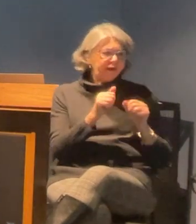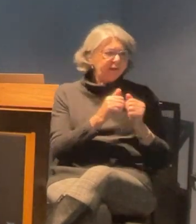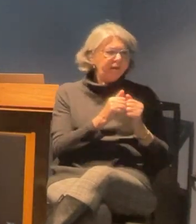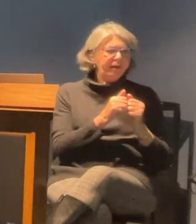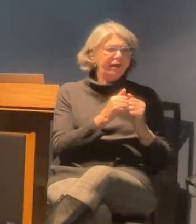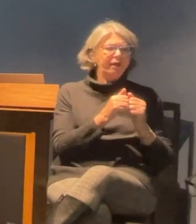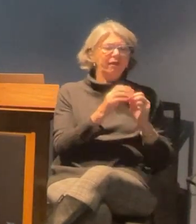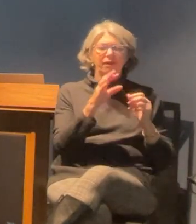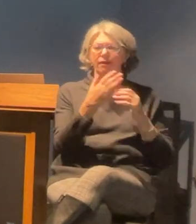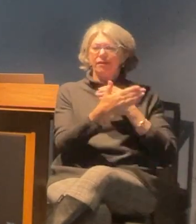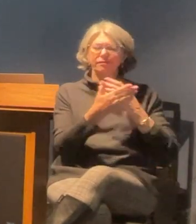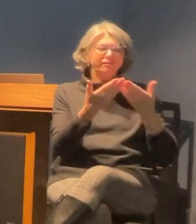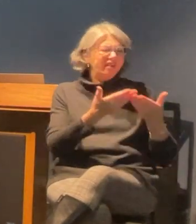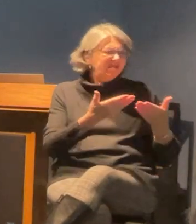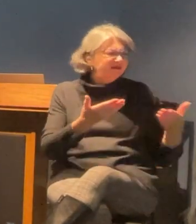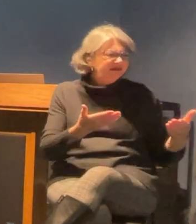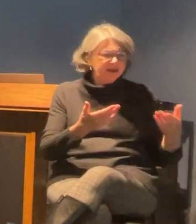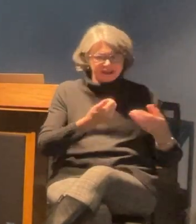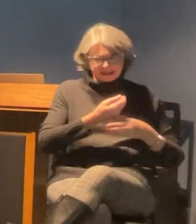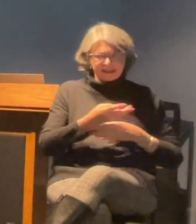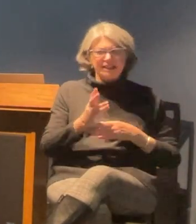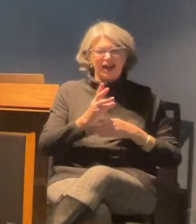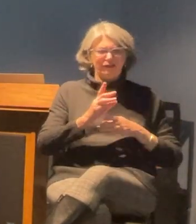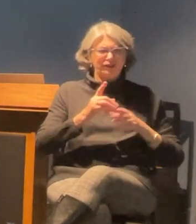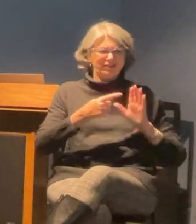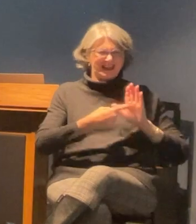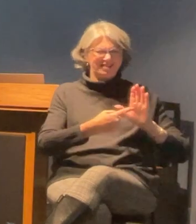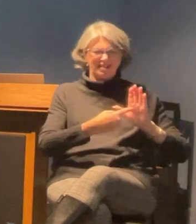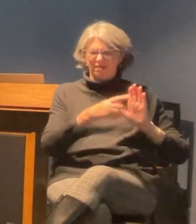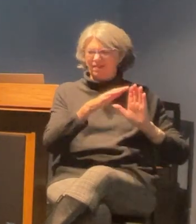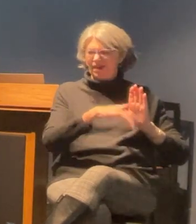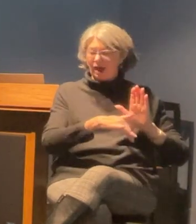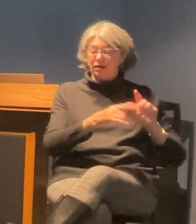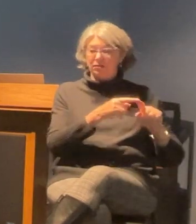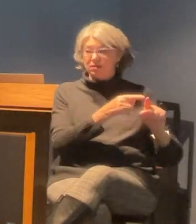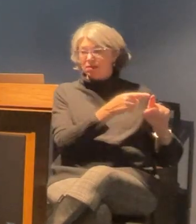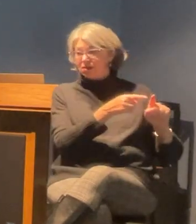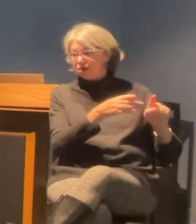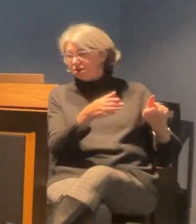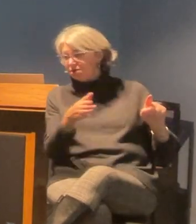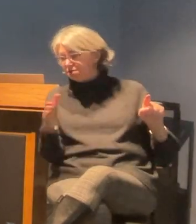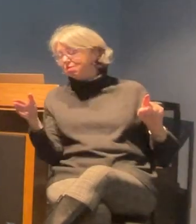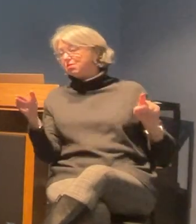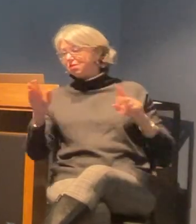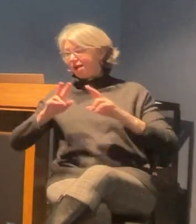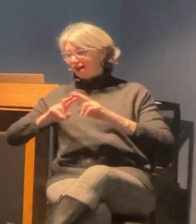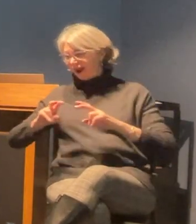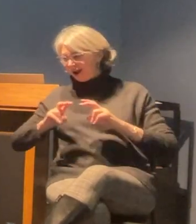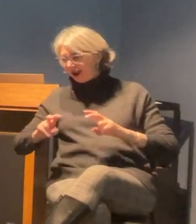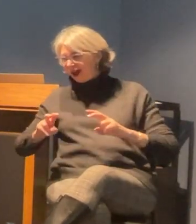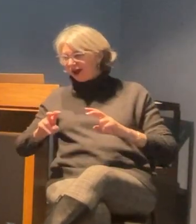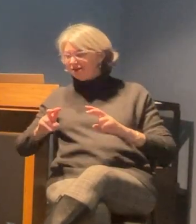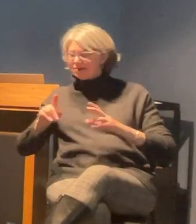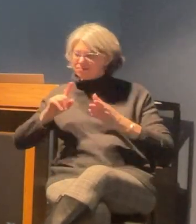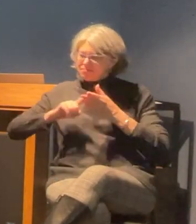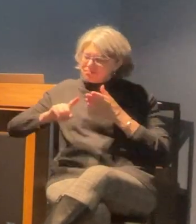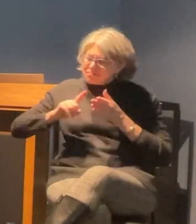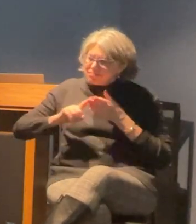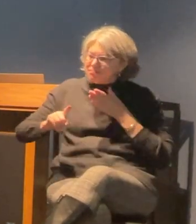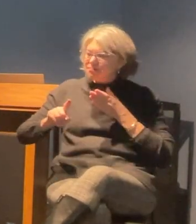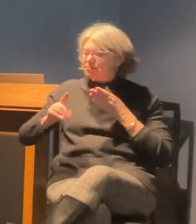found objects, which there are several examples, to analyzing,